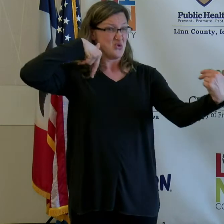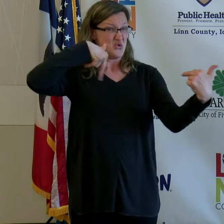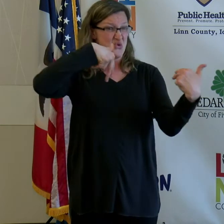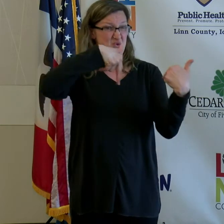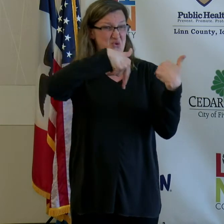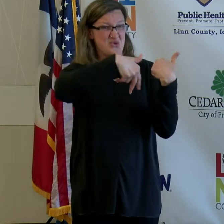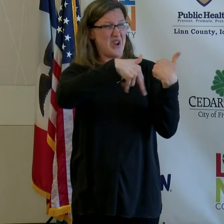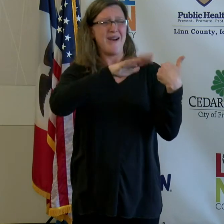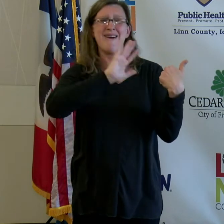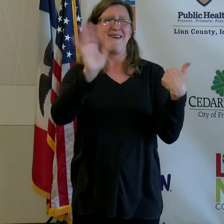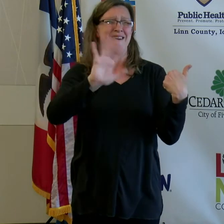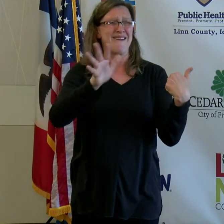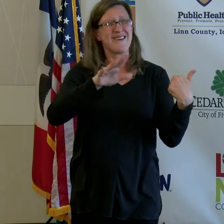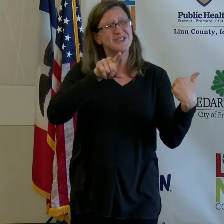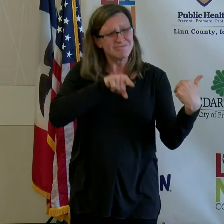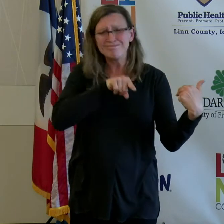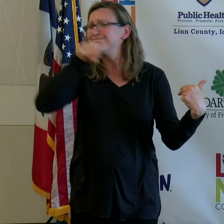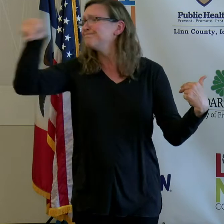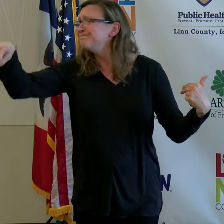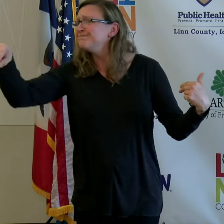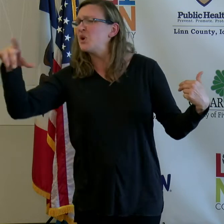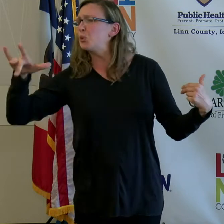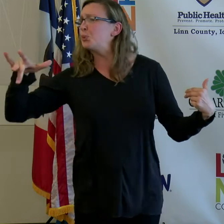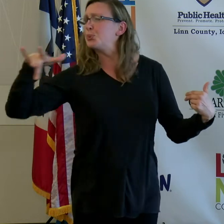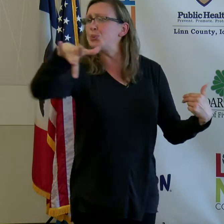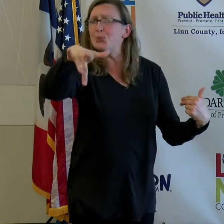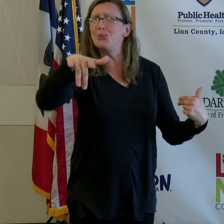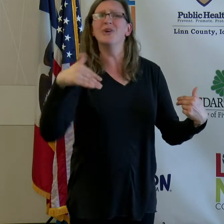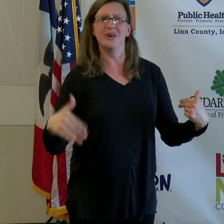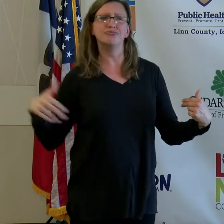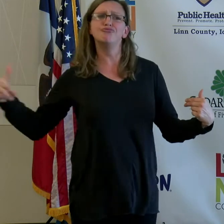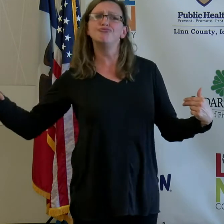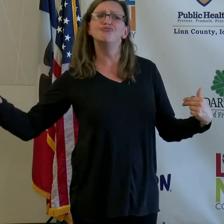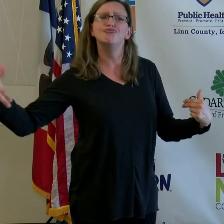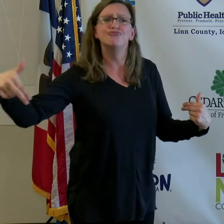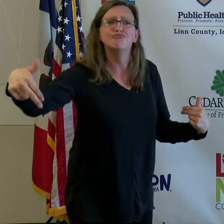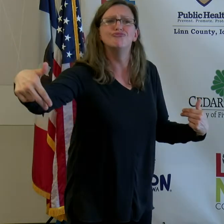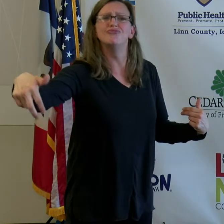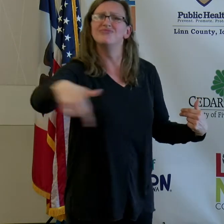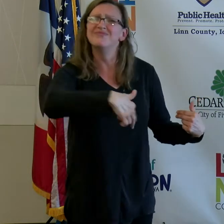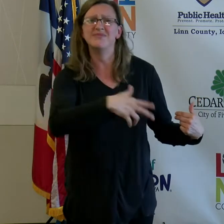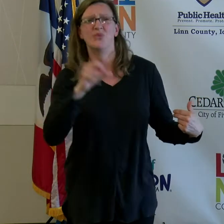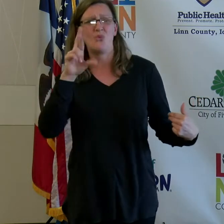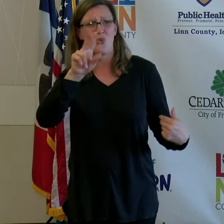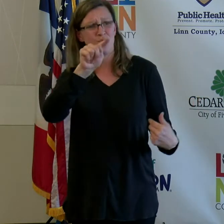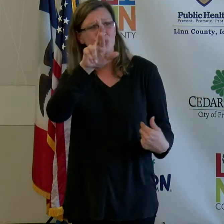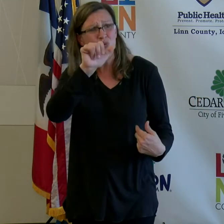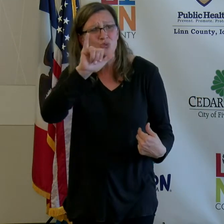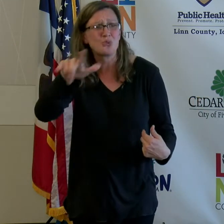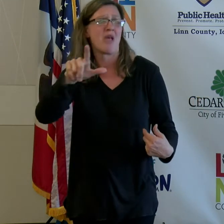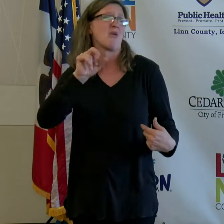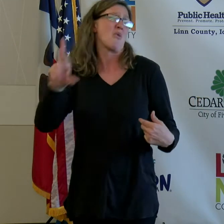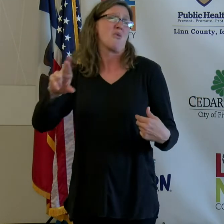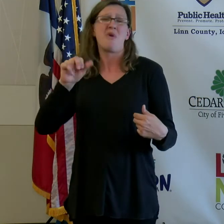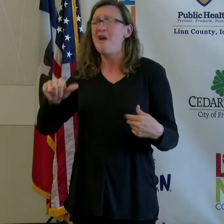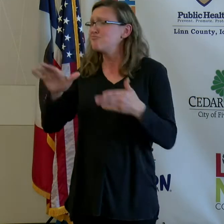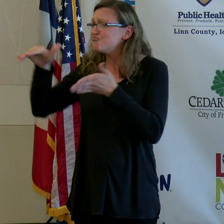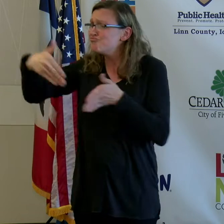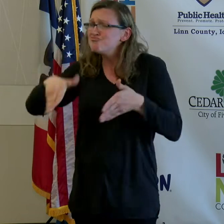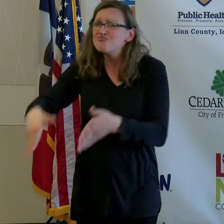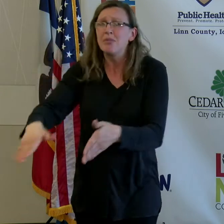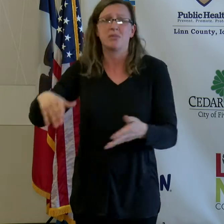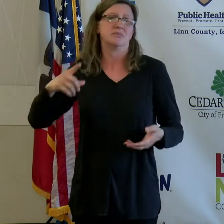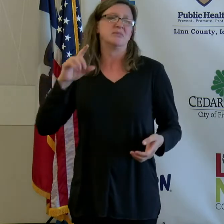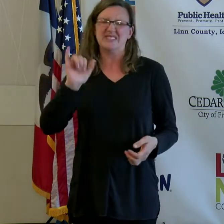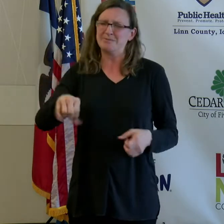places in Cedar Rapids and in Linn County for people to spread out, and we really need you to do that. If overcrowding continues to be a problem and a